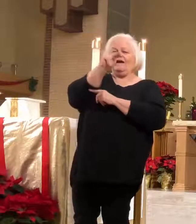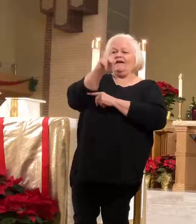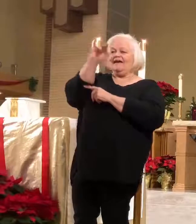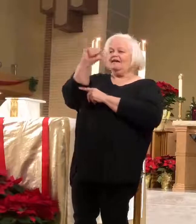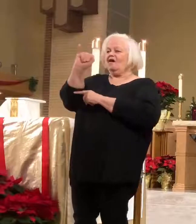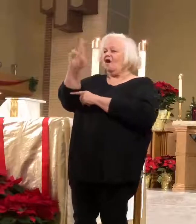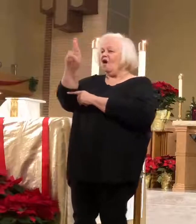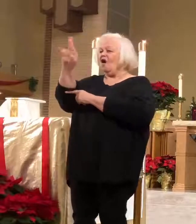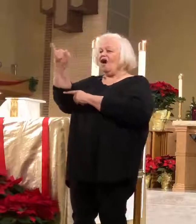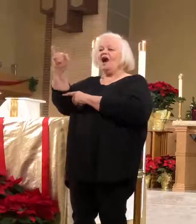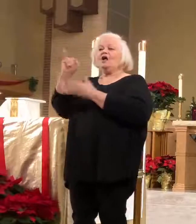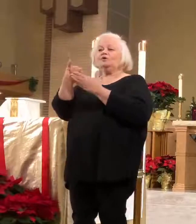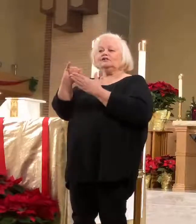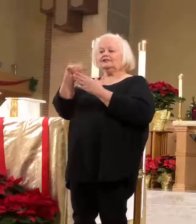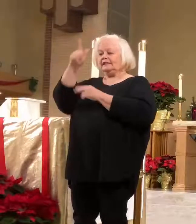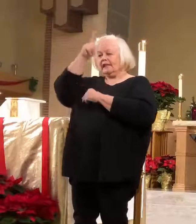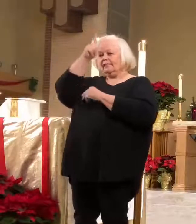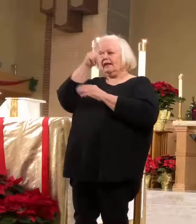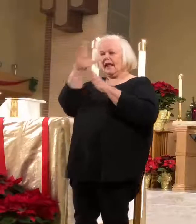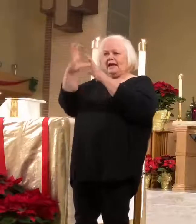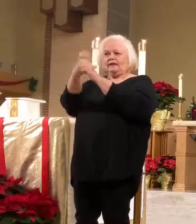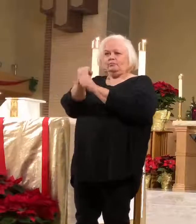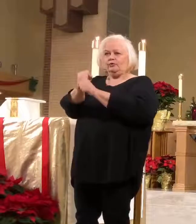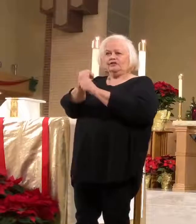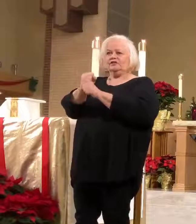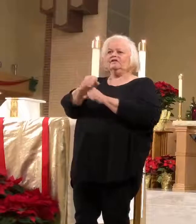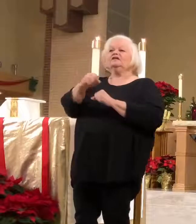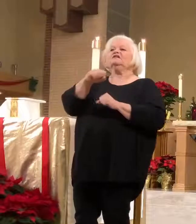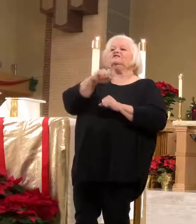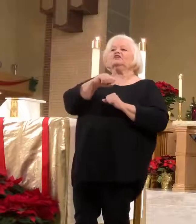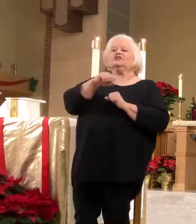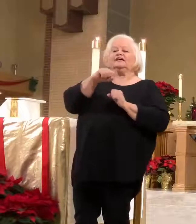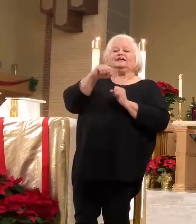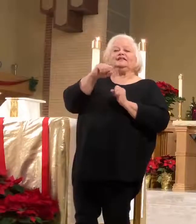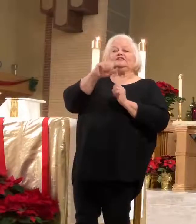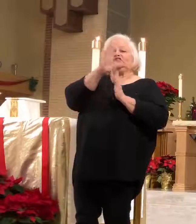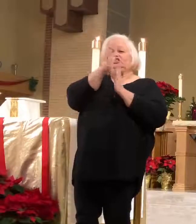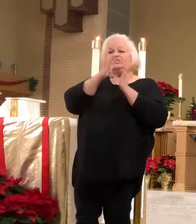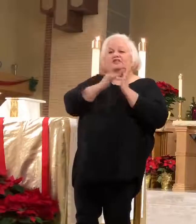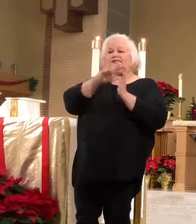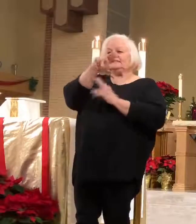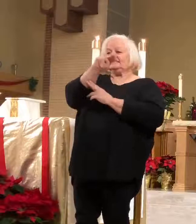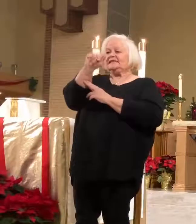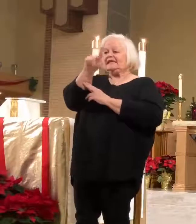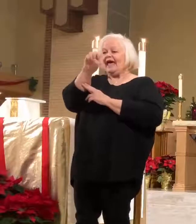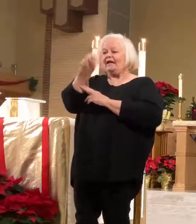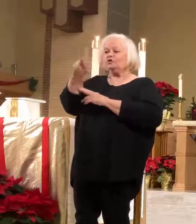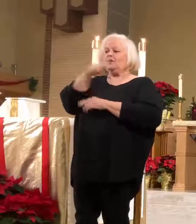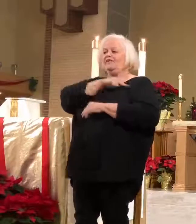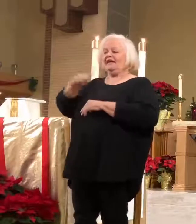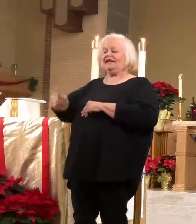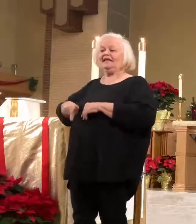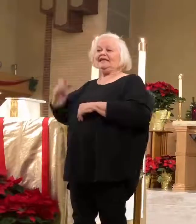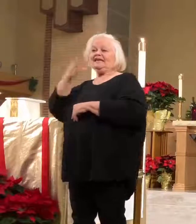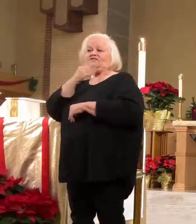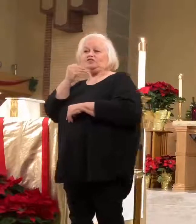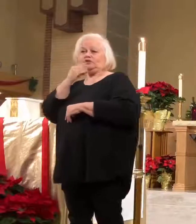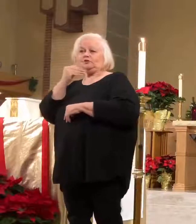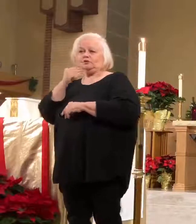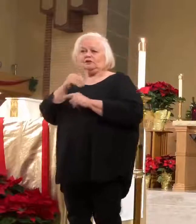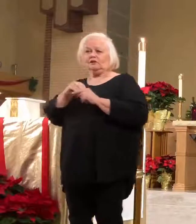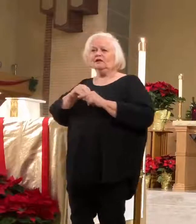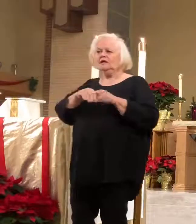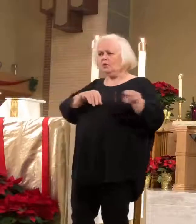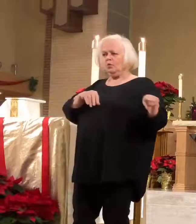Latinate abbreviation for Jesus Nazareth, King of Jews. Now, where is the newborn king of the